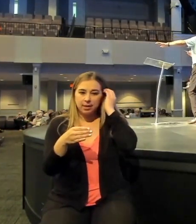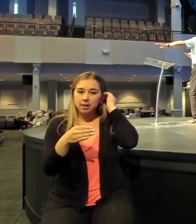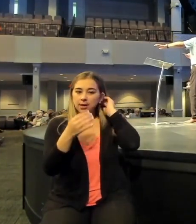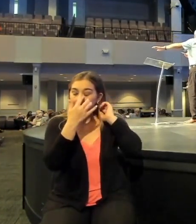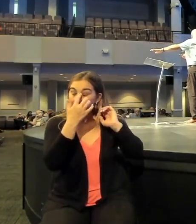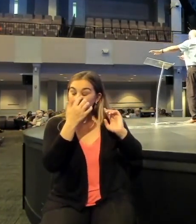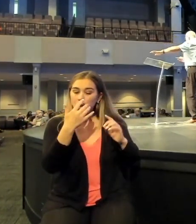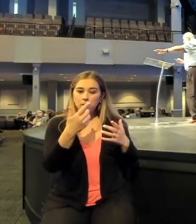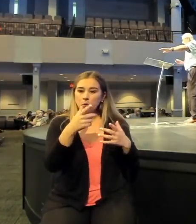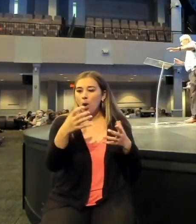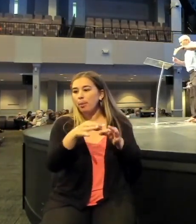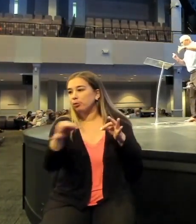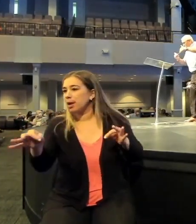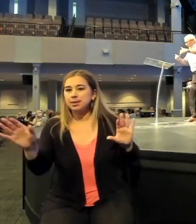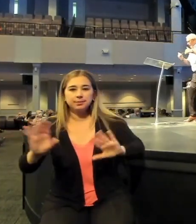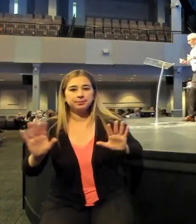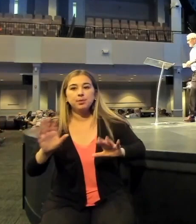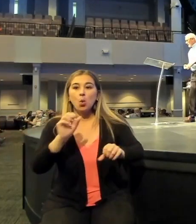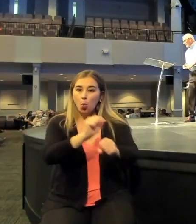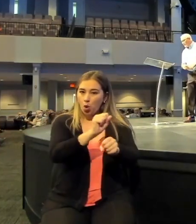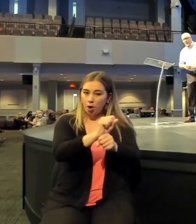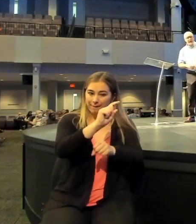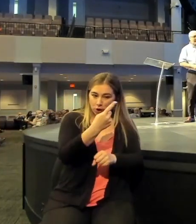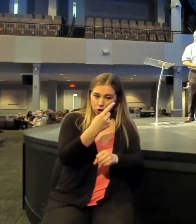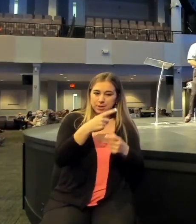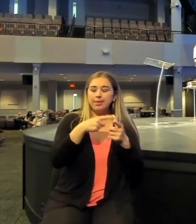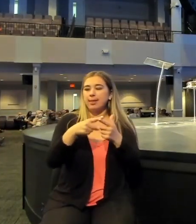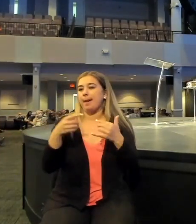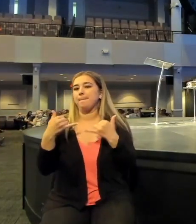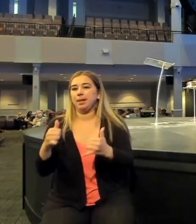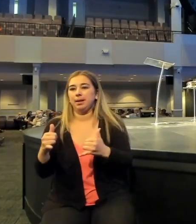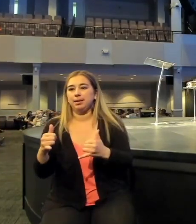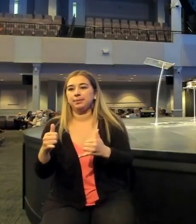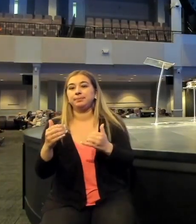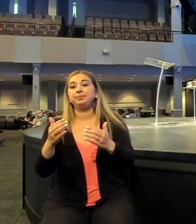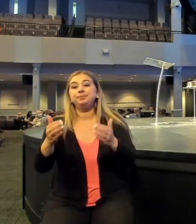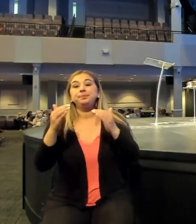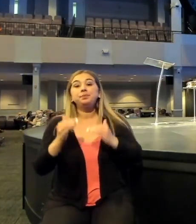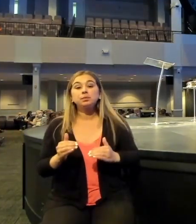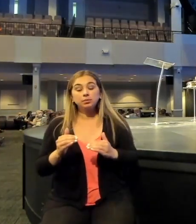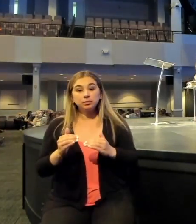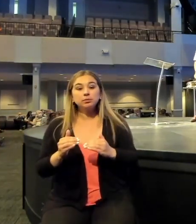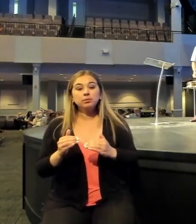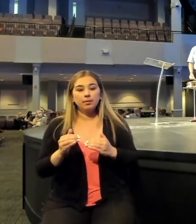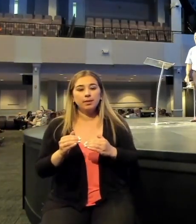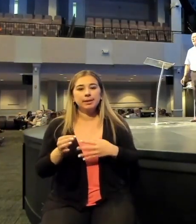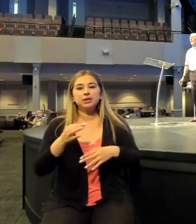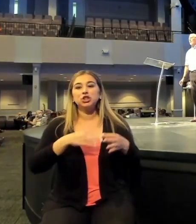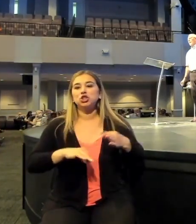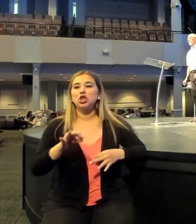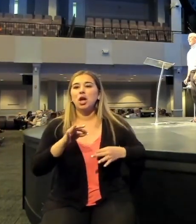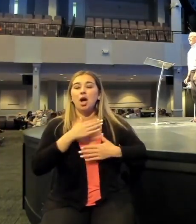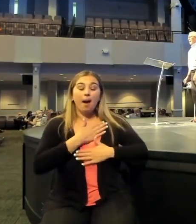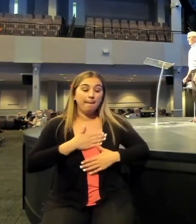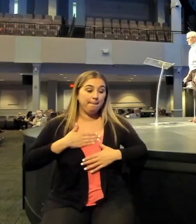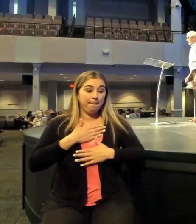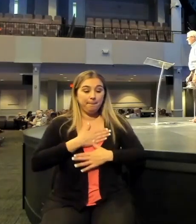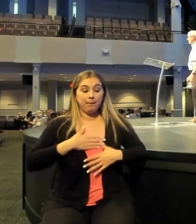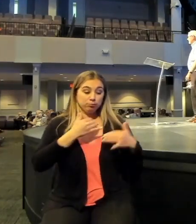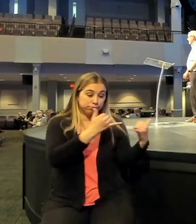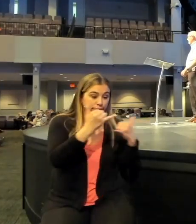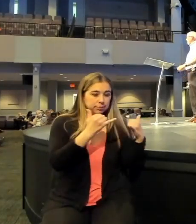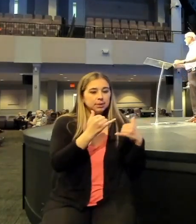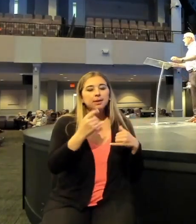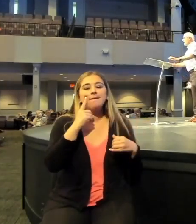else, procrastinating it. No, work first and then play, and then exchange amusement for